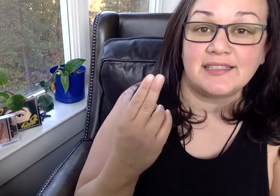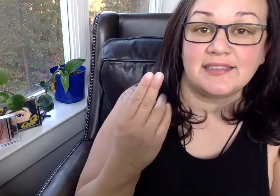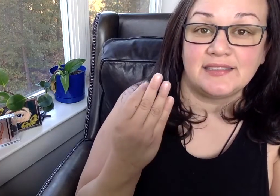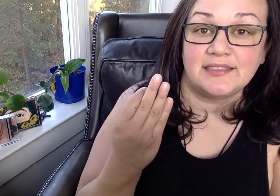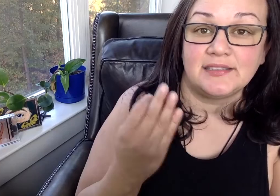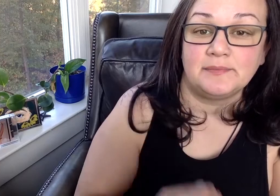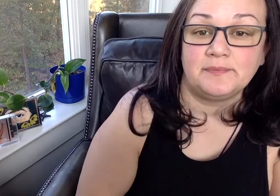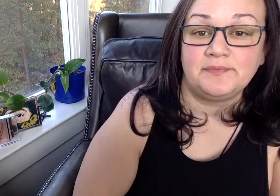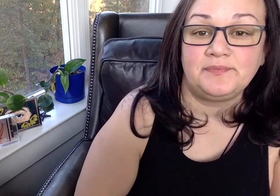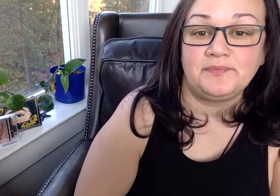Axe.